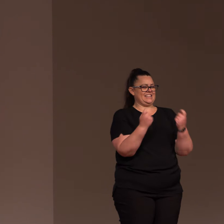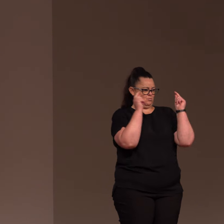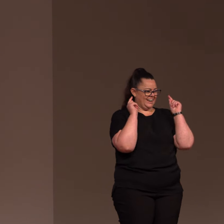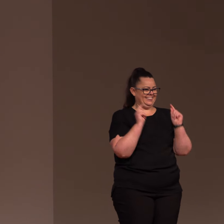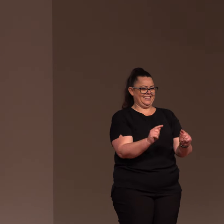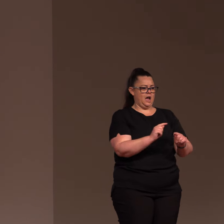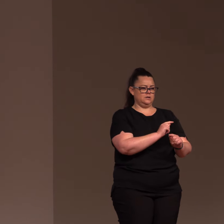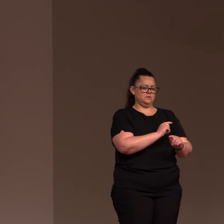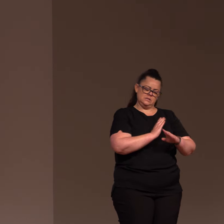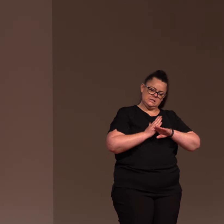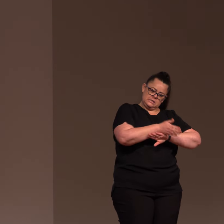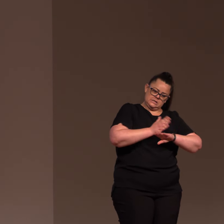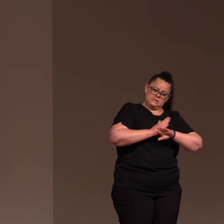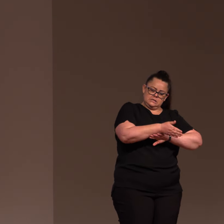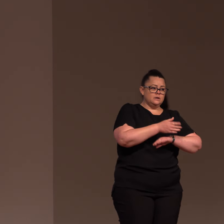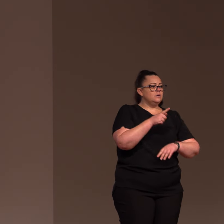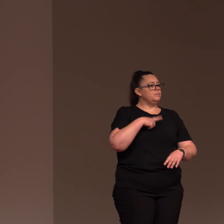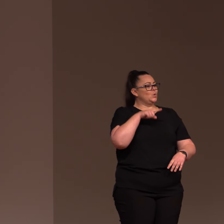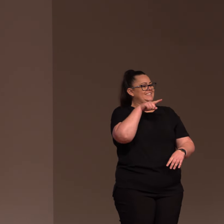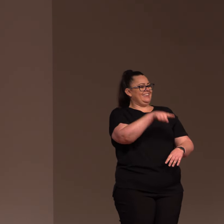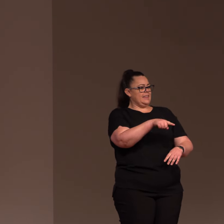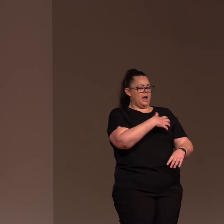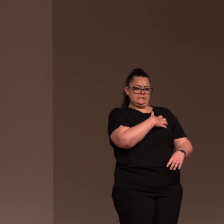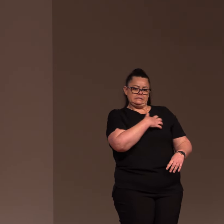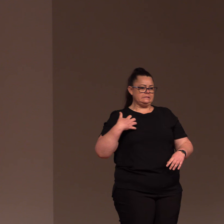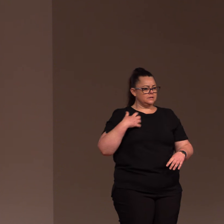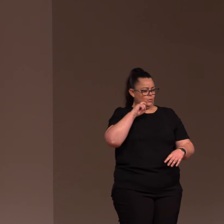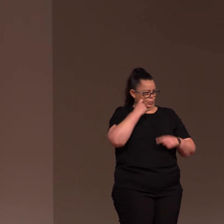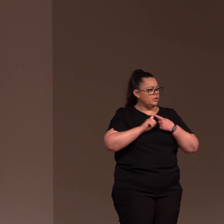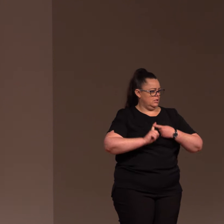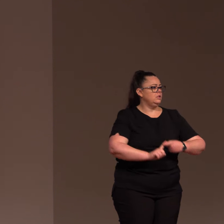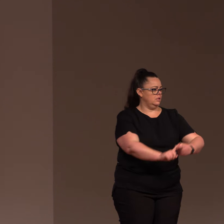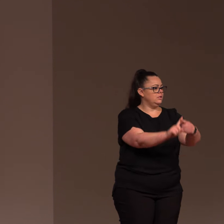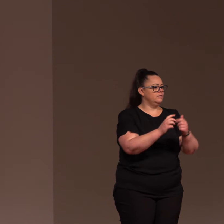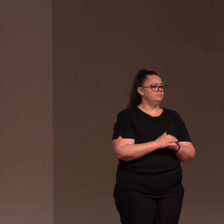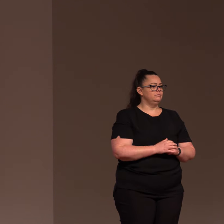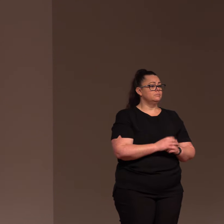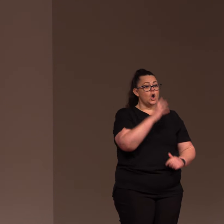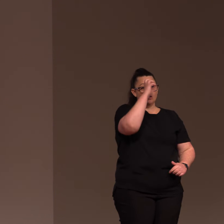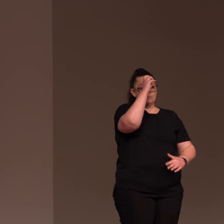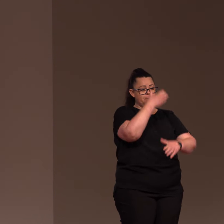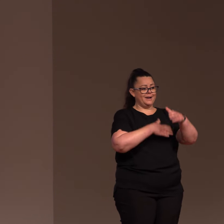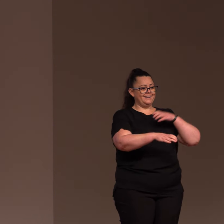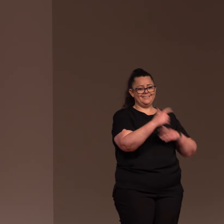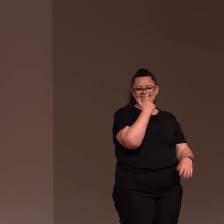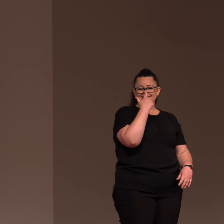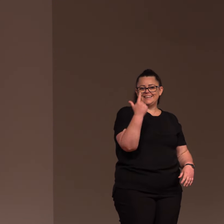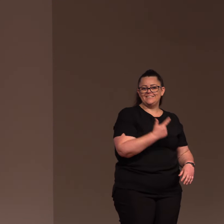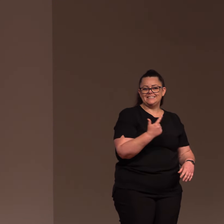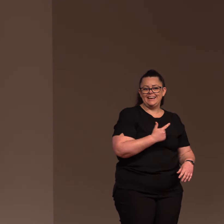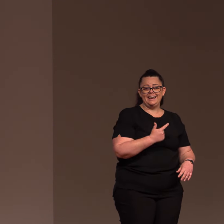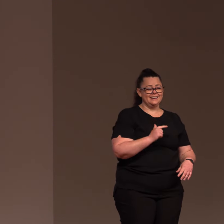lasting. I remember the summer that you're in now for me. I was a 17-year-old, skinny, freckle-faced kid from